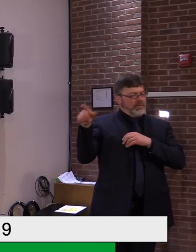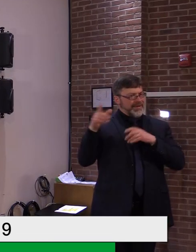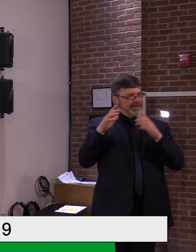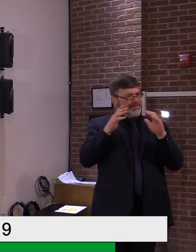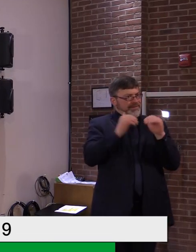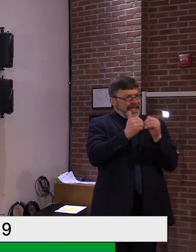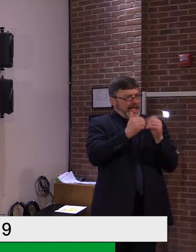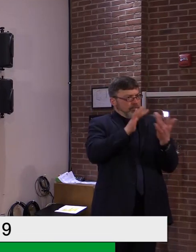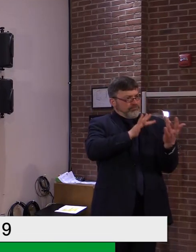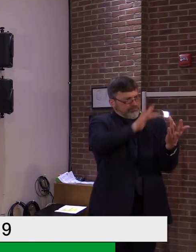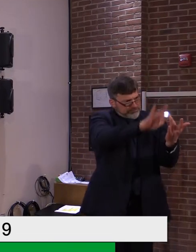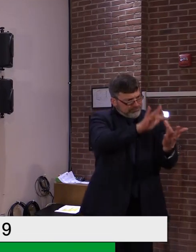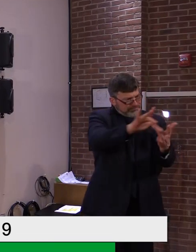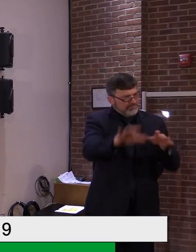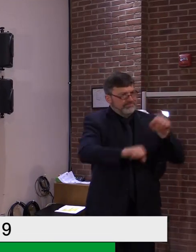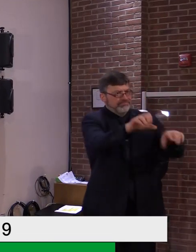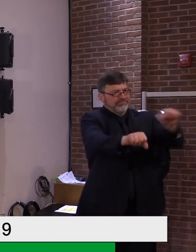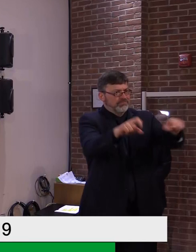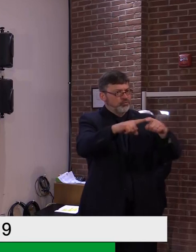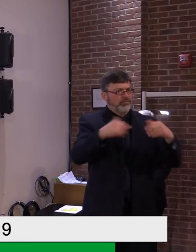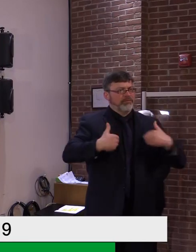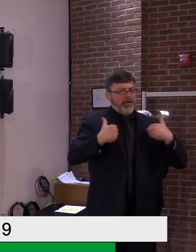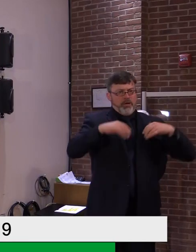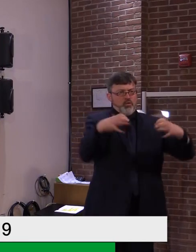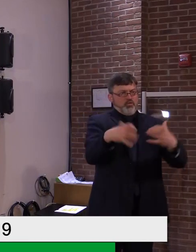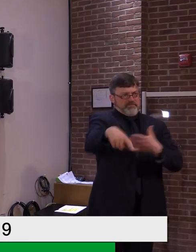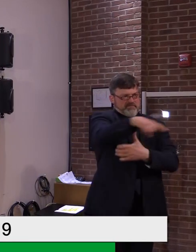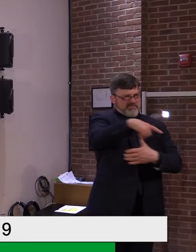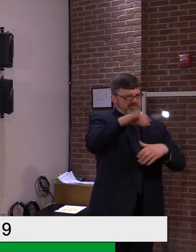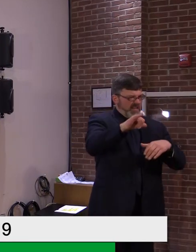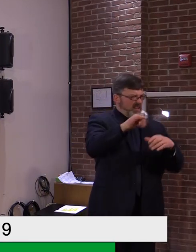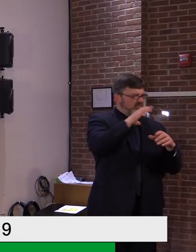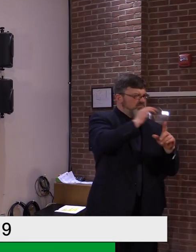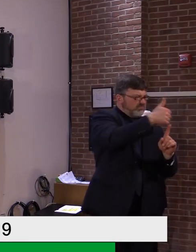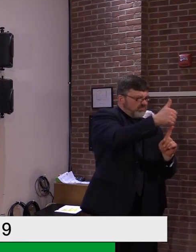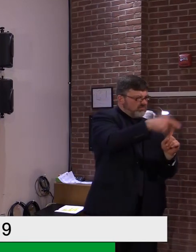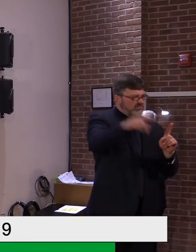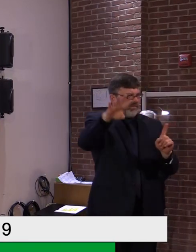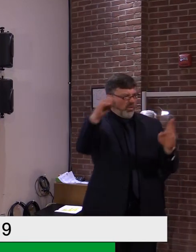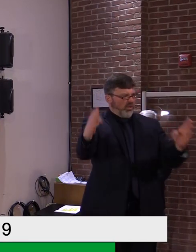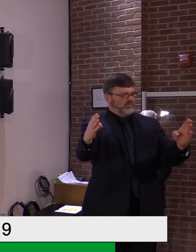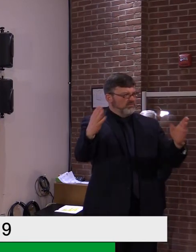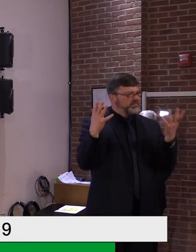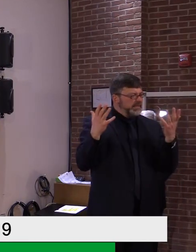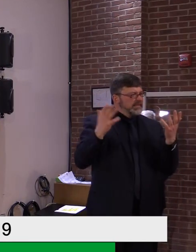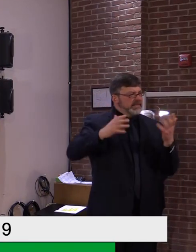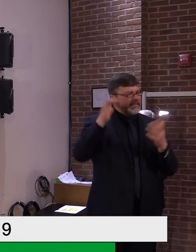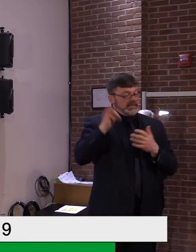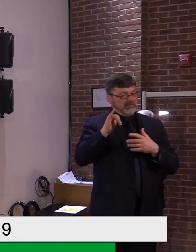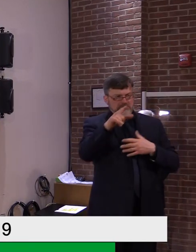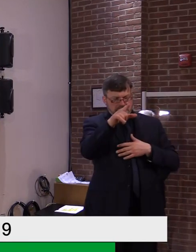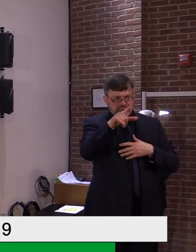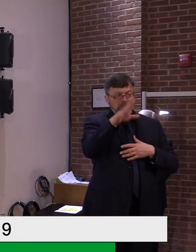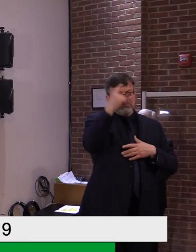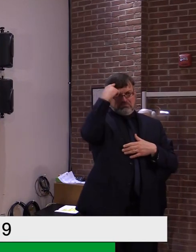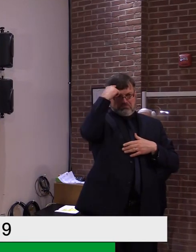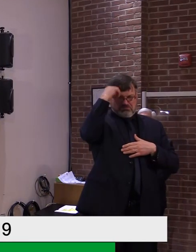and we've seen an uptick in cases recently and in Vermont recently, as well